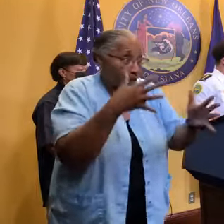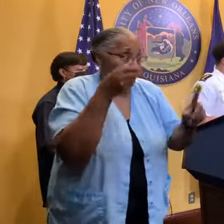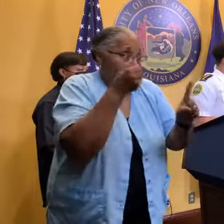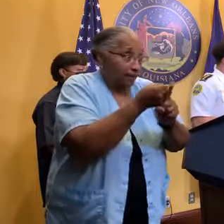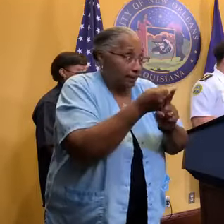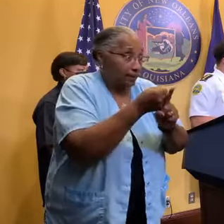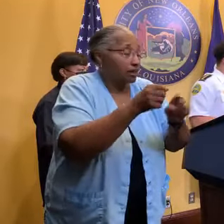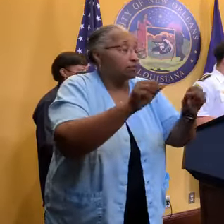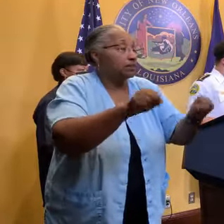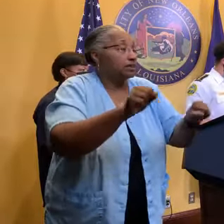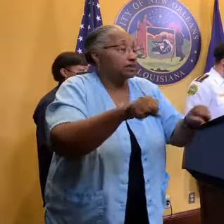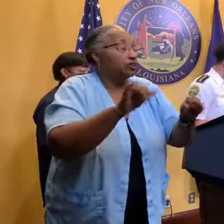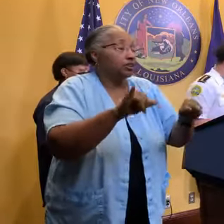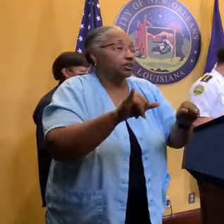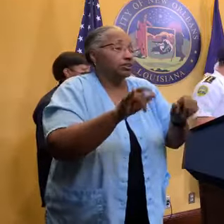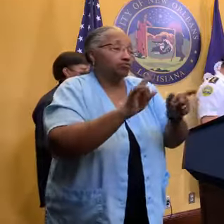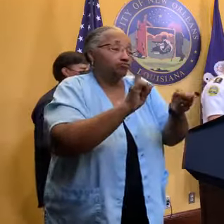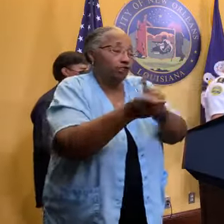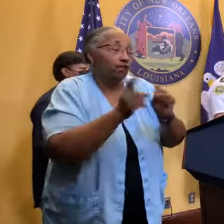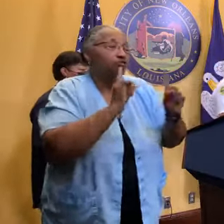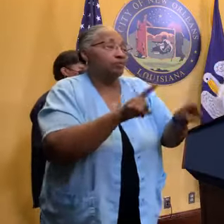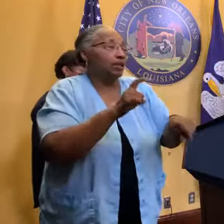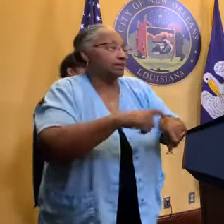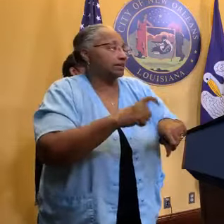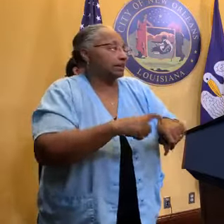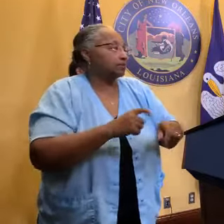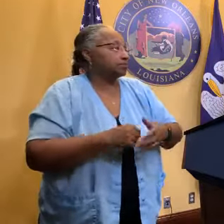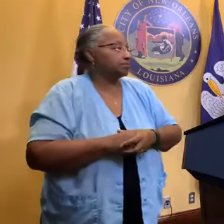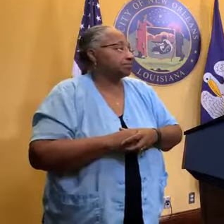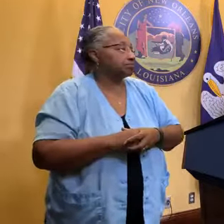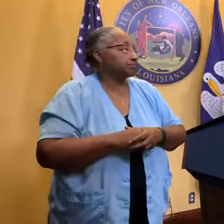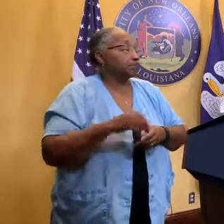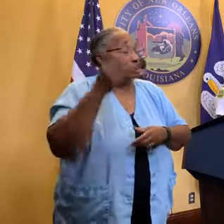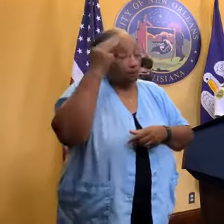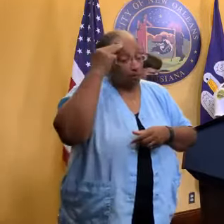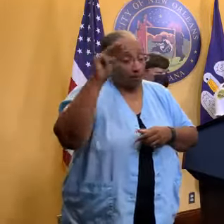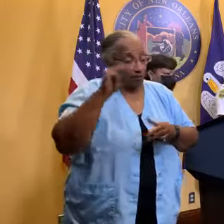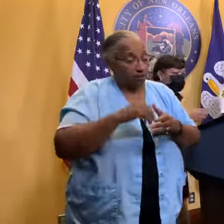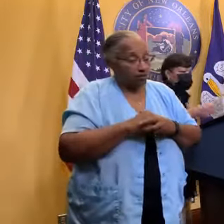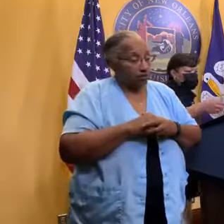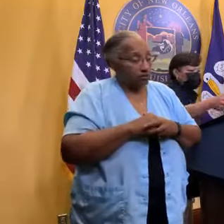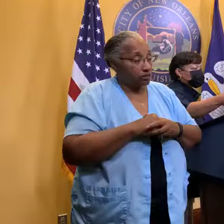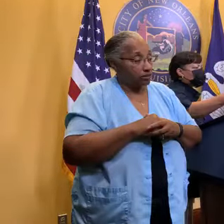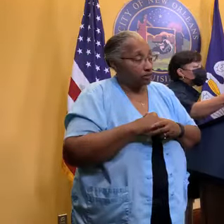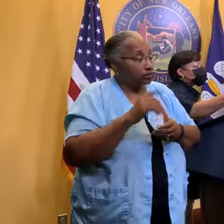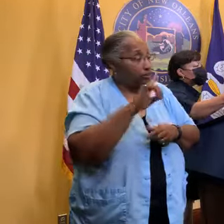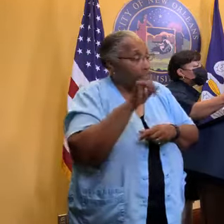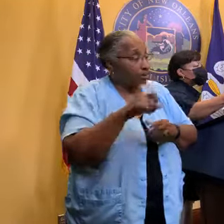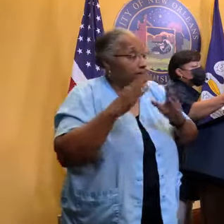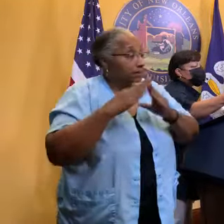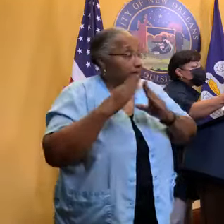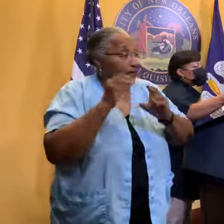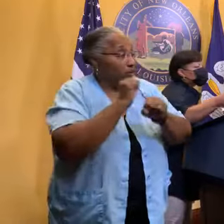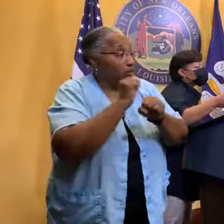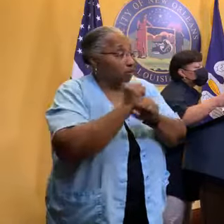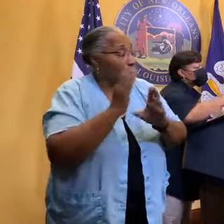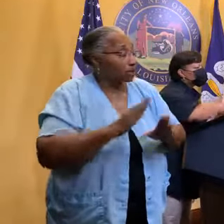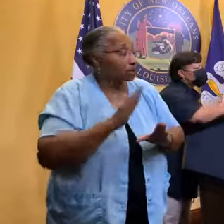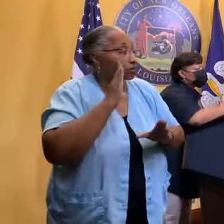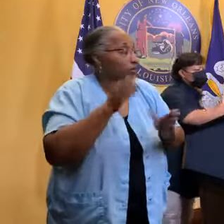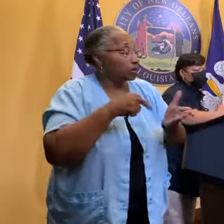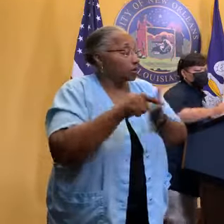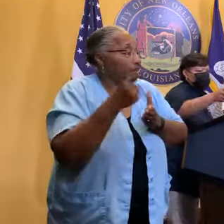potentially could alter the response. Thank you. And for Mayor Cantrell, Are city employees being compensated